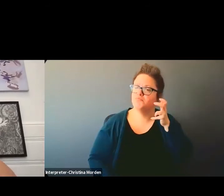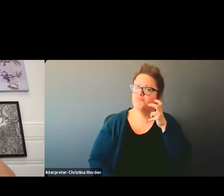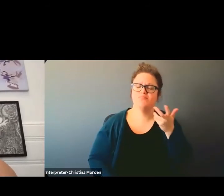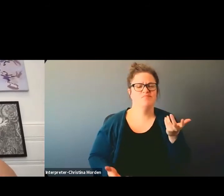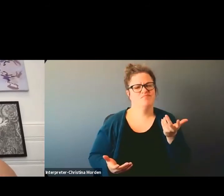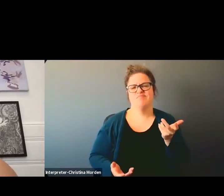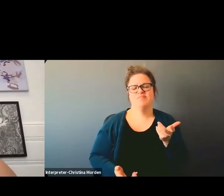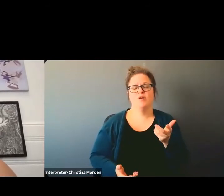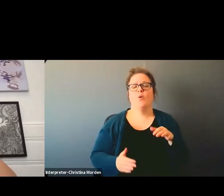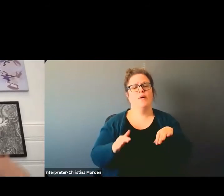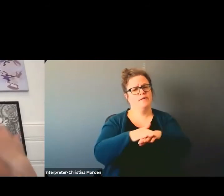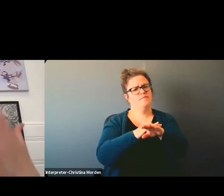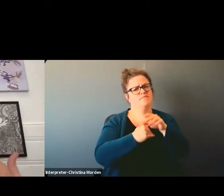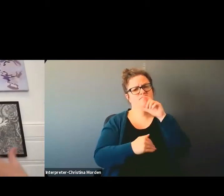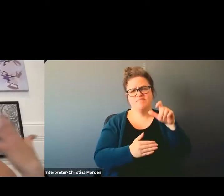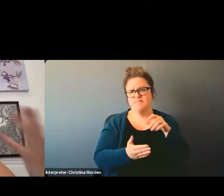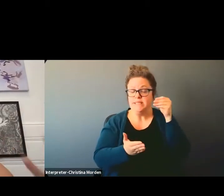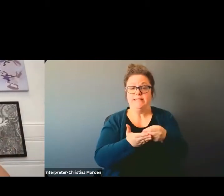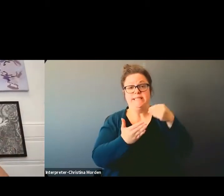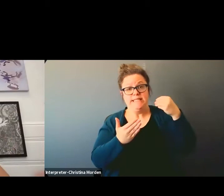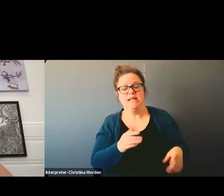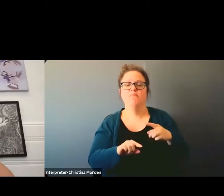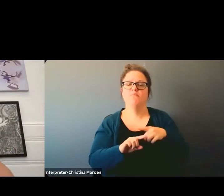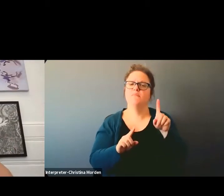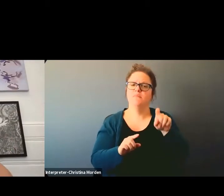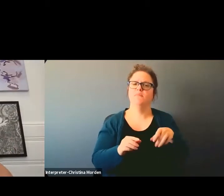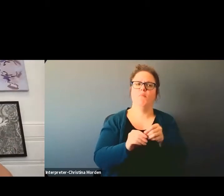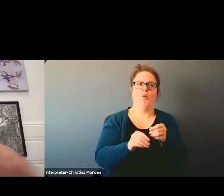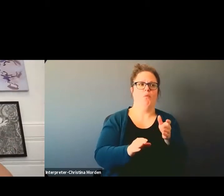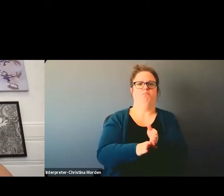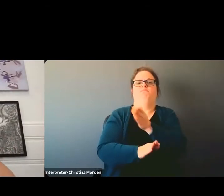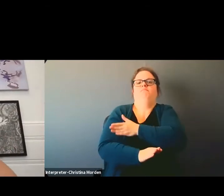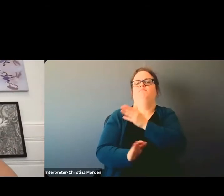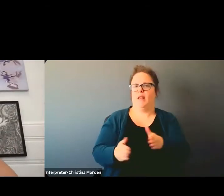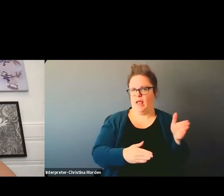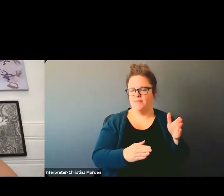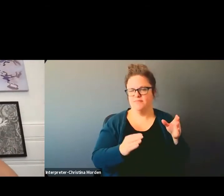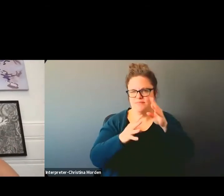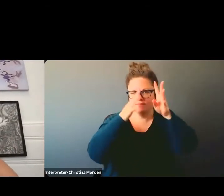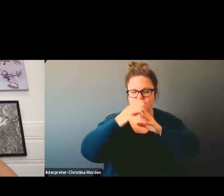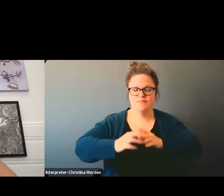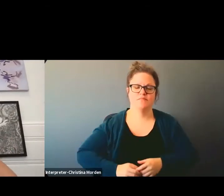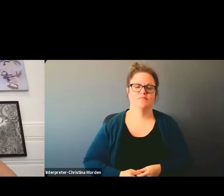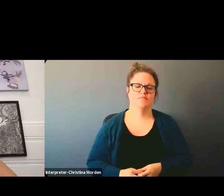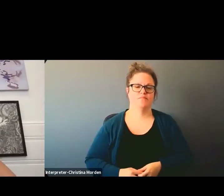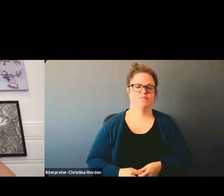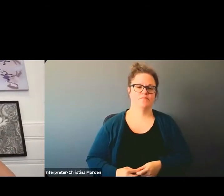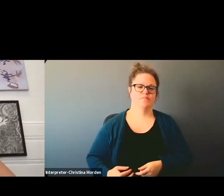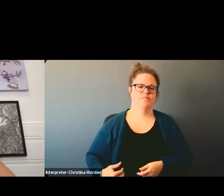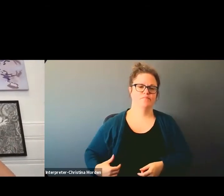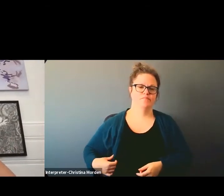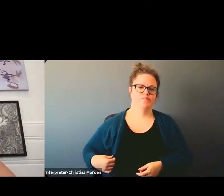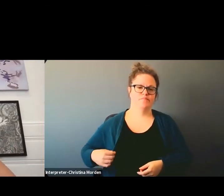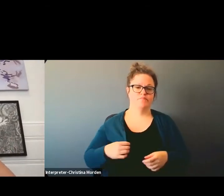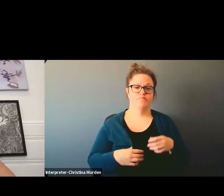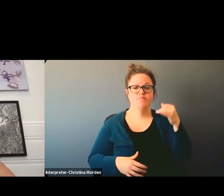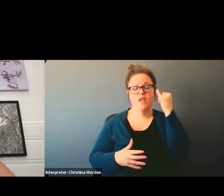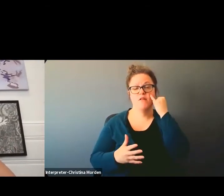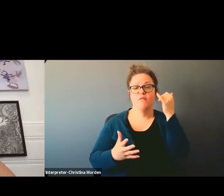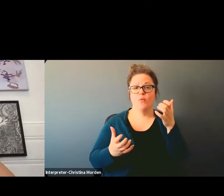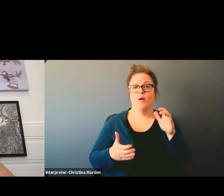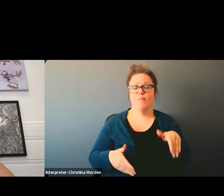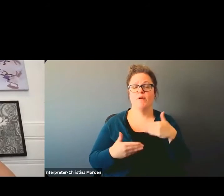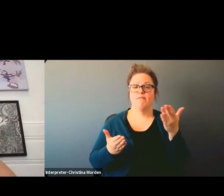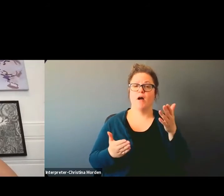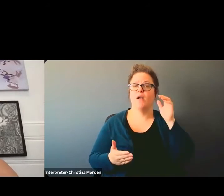just takes a little, foresight and creativity. If you're wanting to provide audio